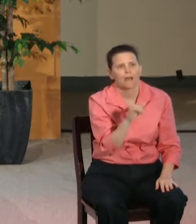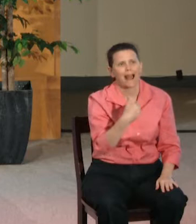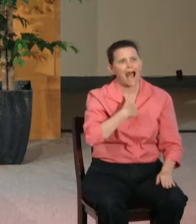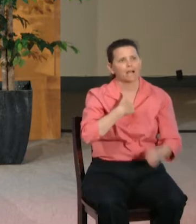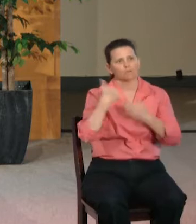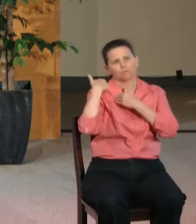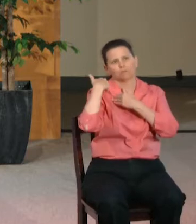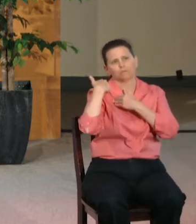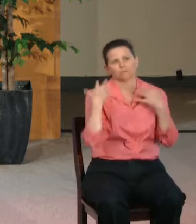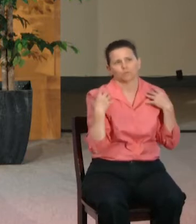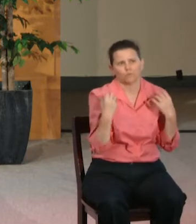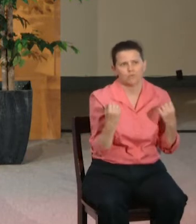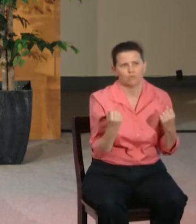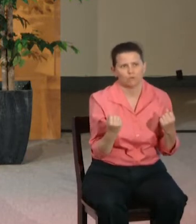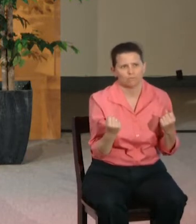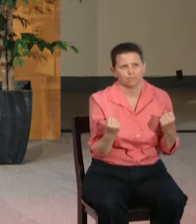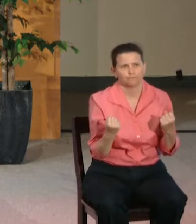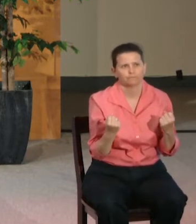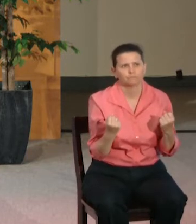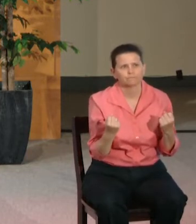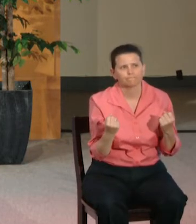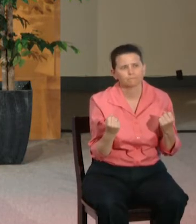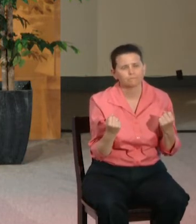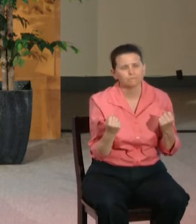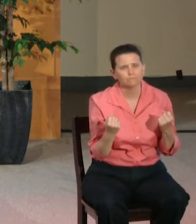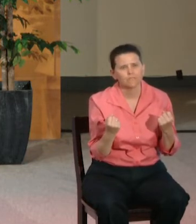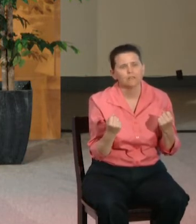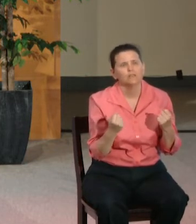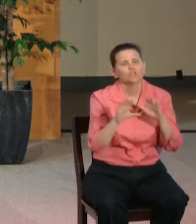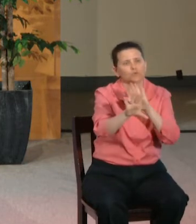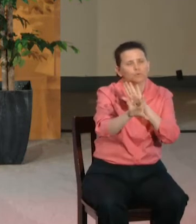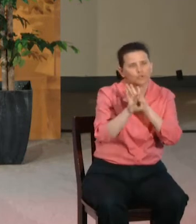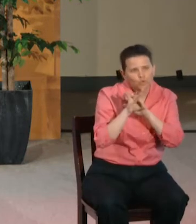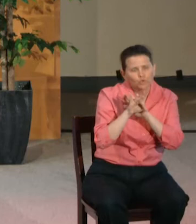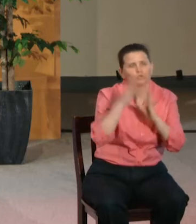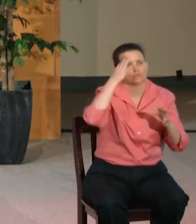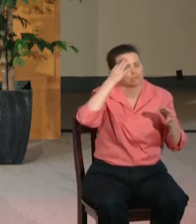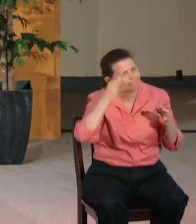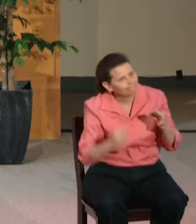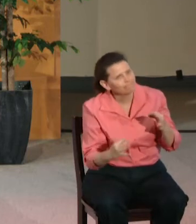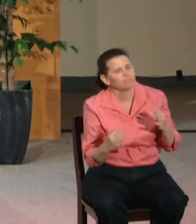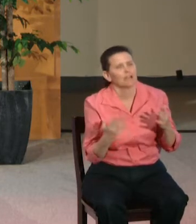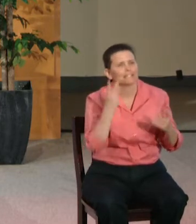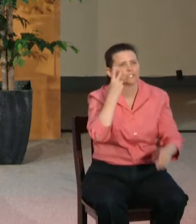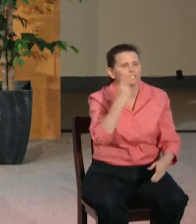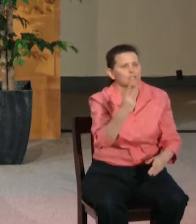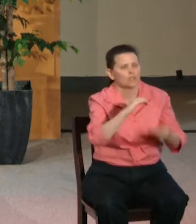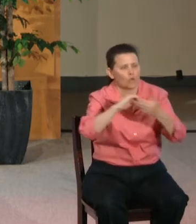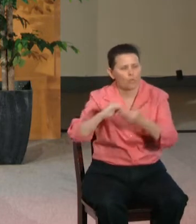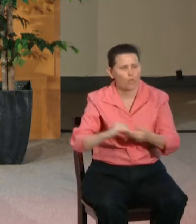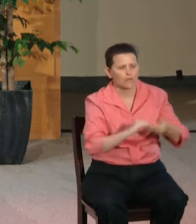my own choosing, to see the oneness for myself. So I encourage you, as we go through the week and as we go through the meditation, to just look at